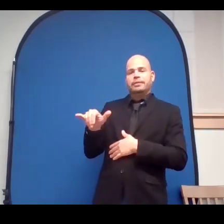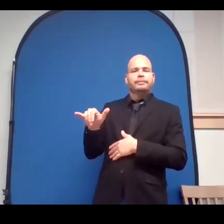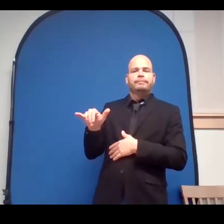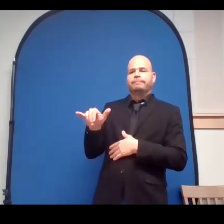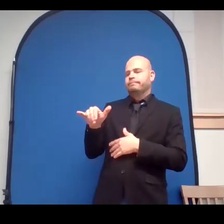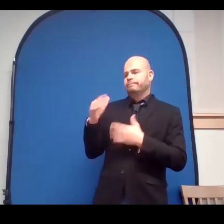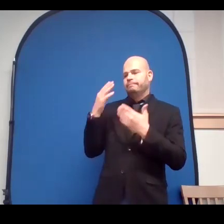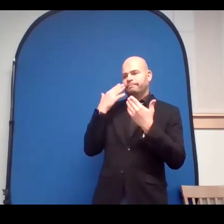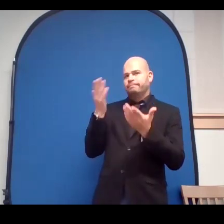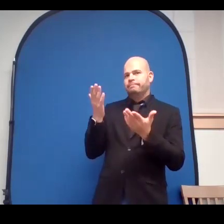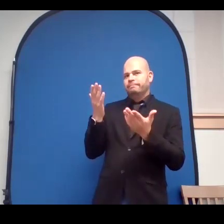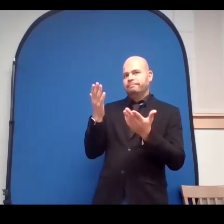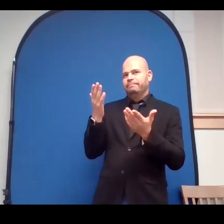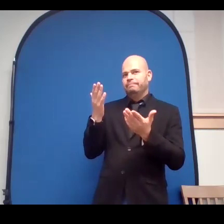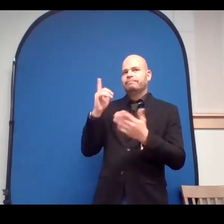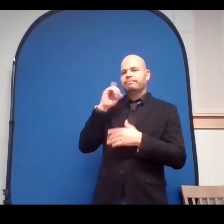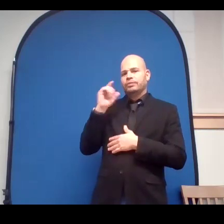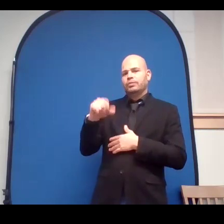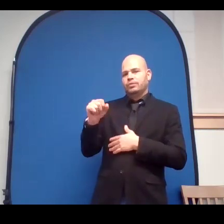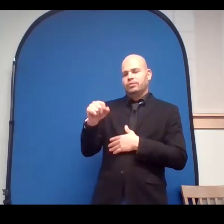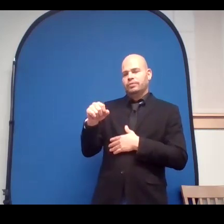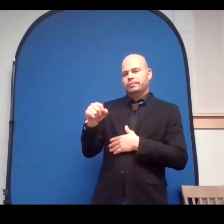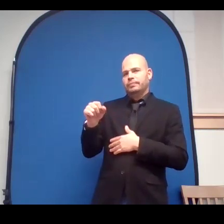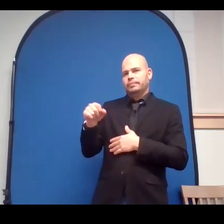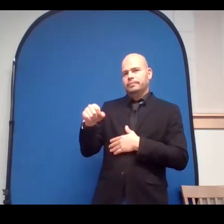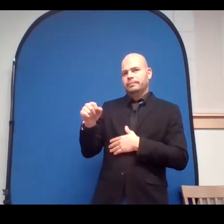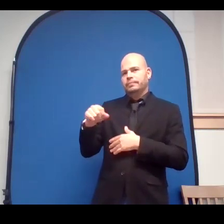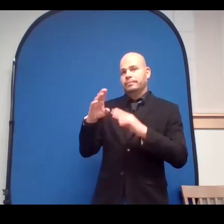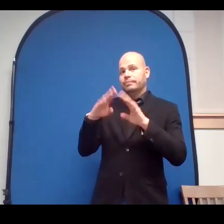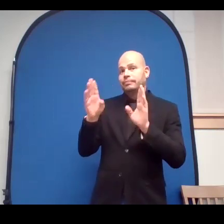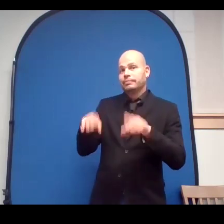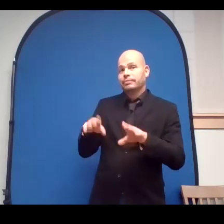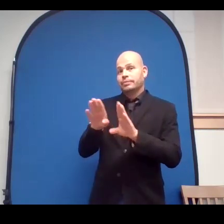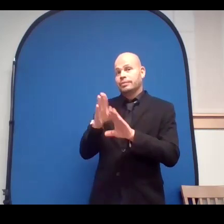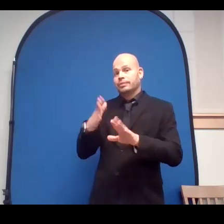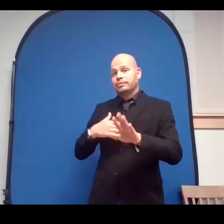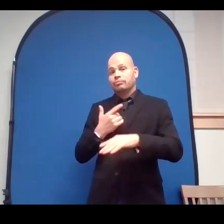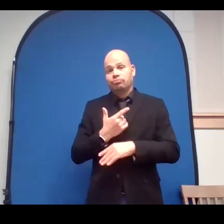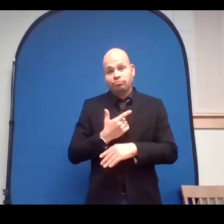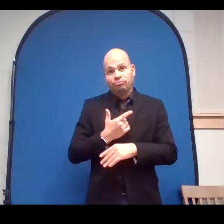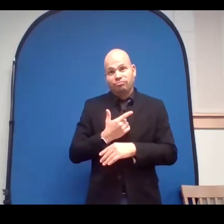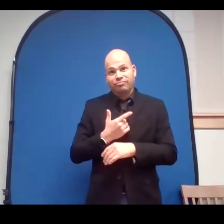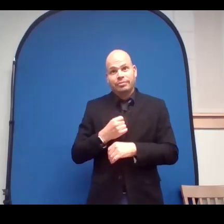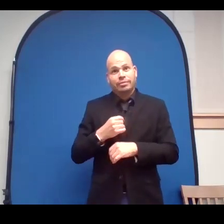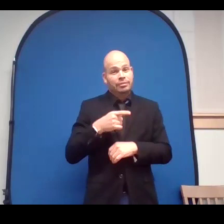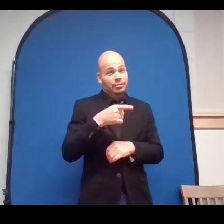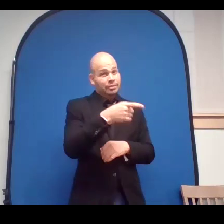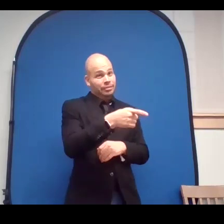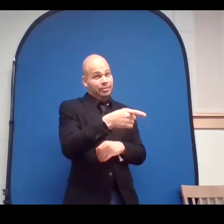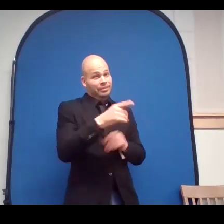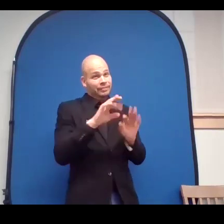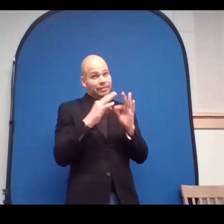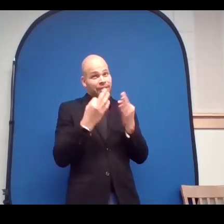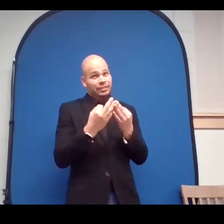out, or if that came from another individual. What did that tell you about Robert Card's relationship with his family?